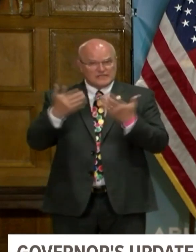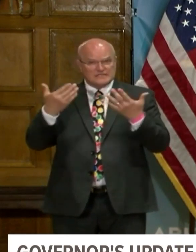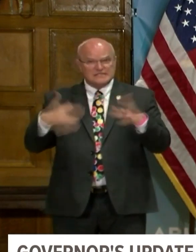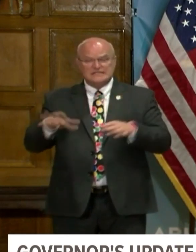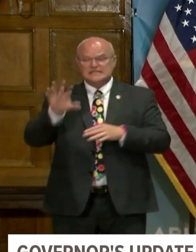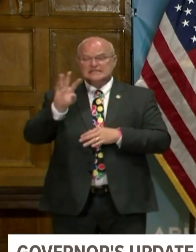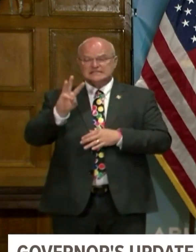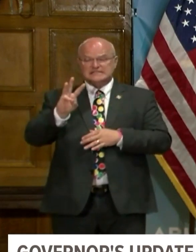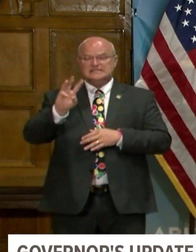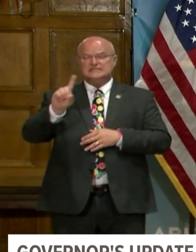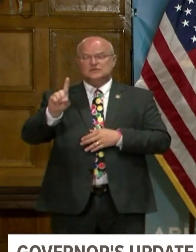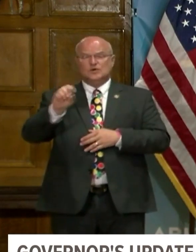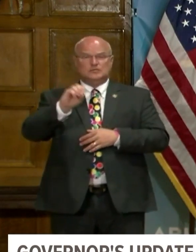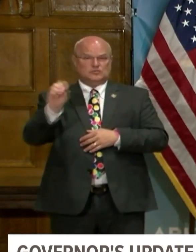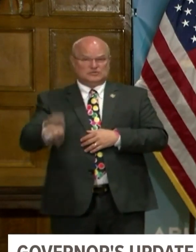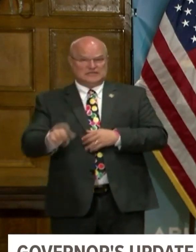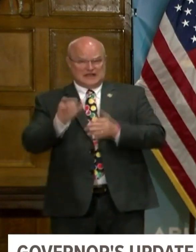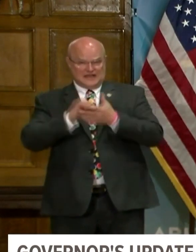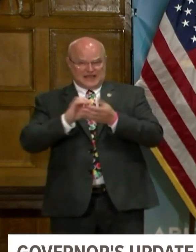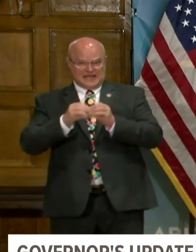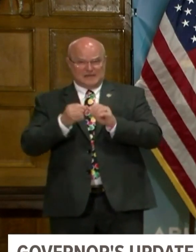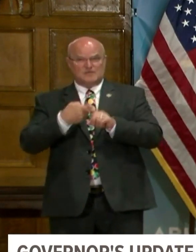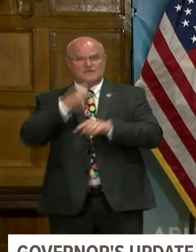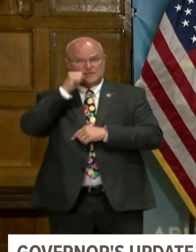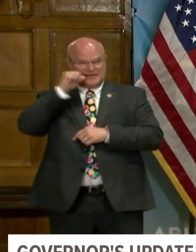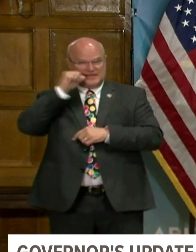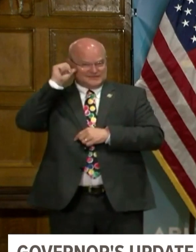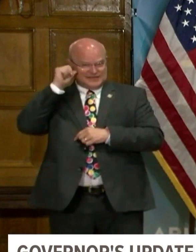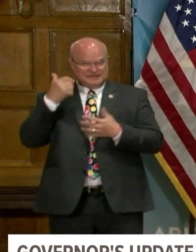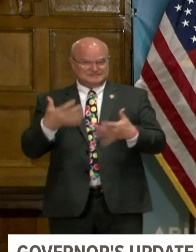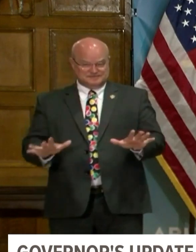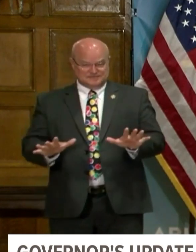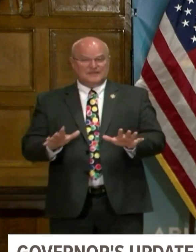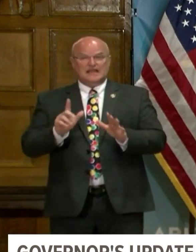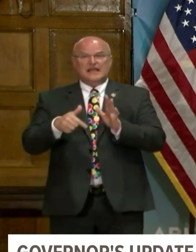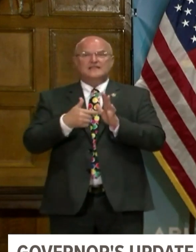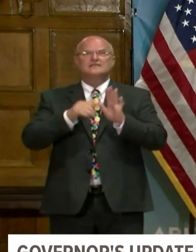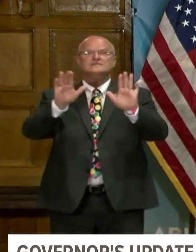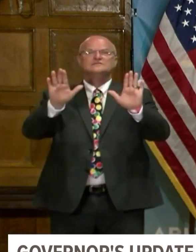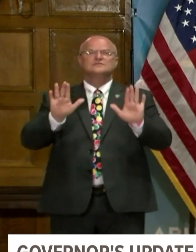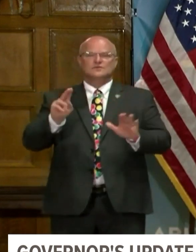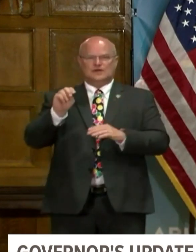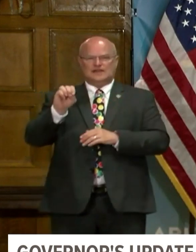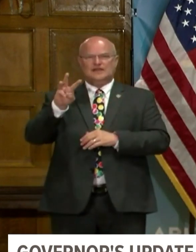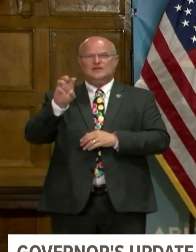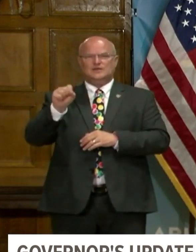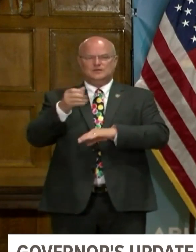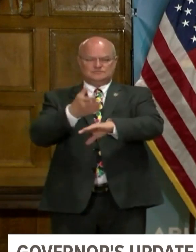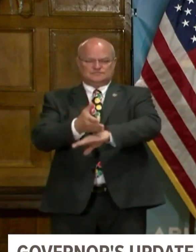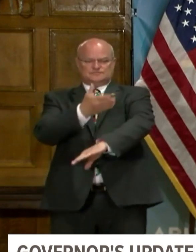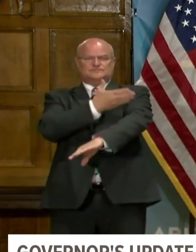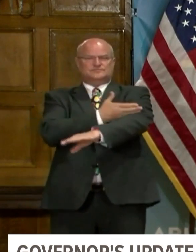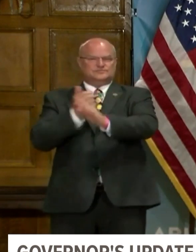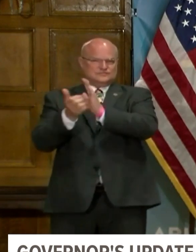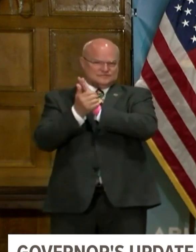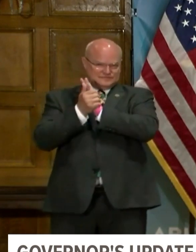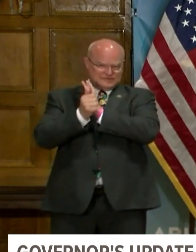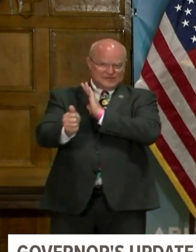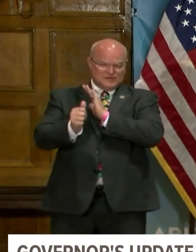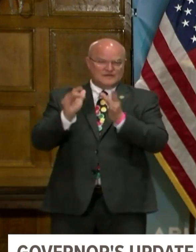already 61% of that number from yesterday. This is great news as to the enhanced capability